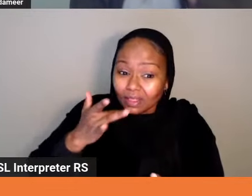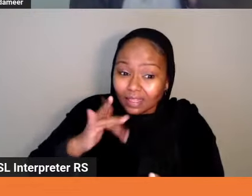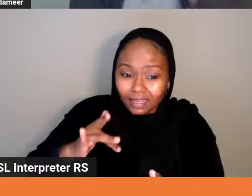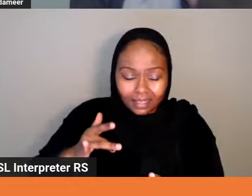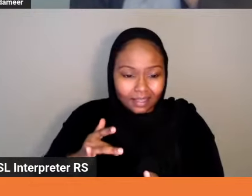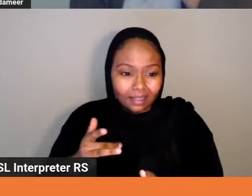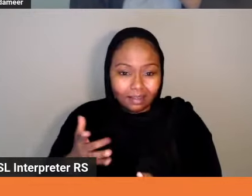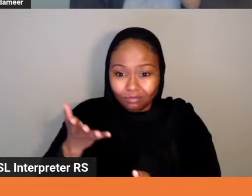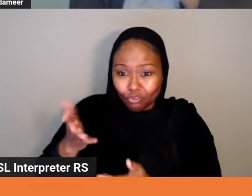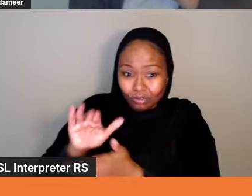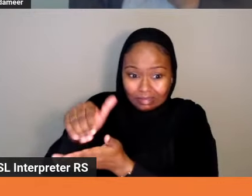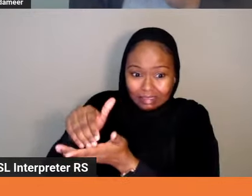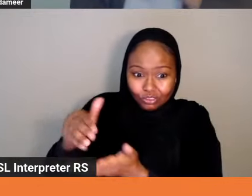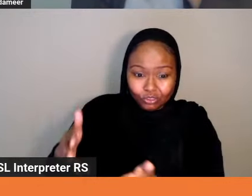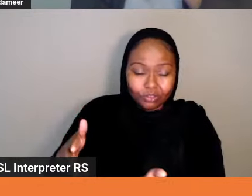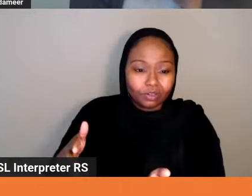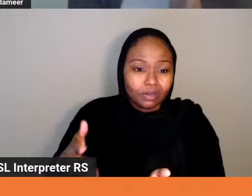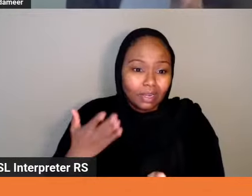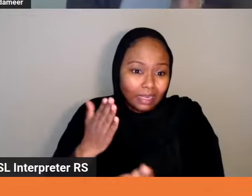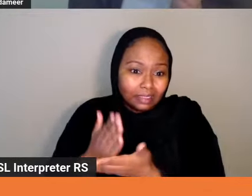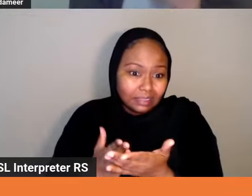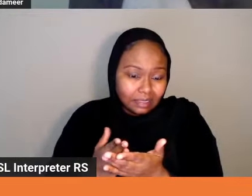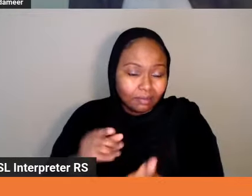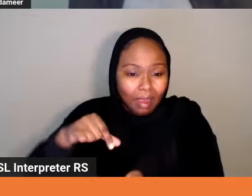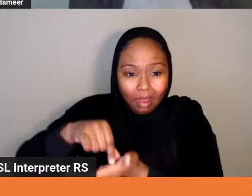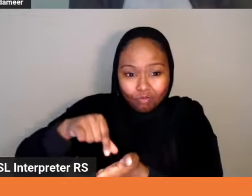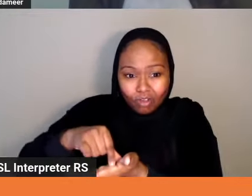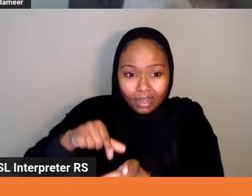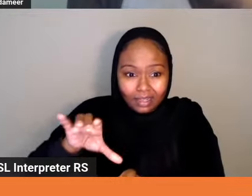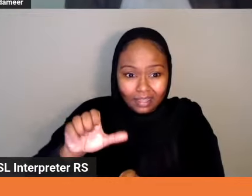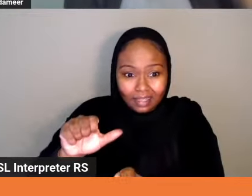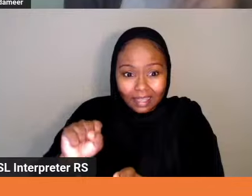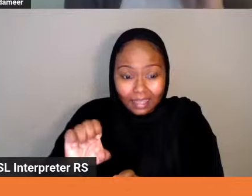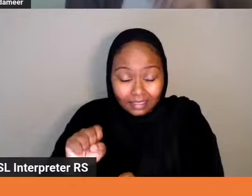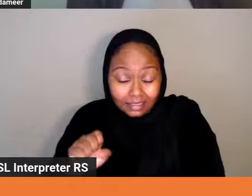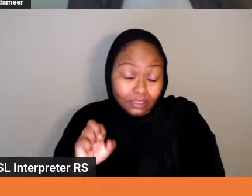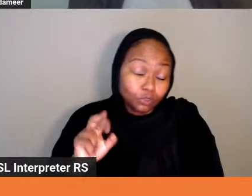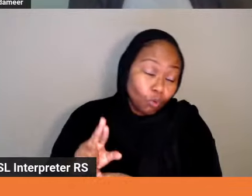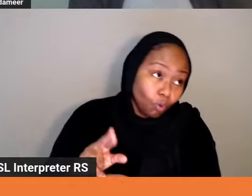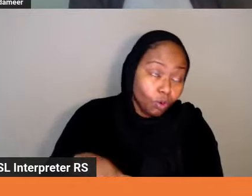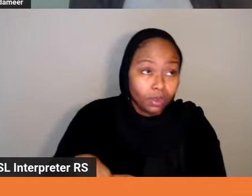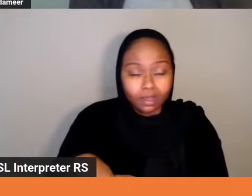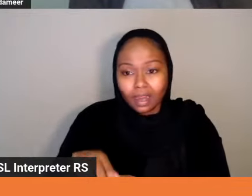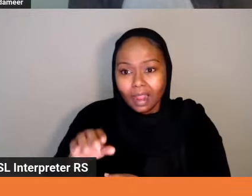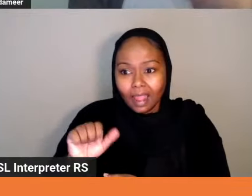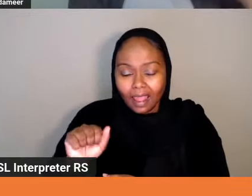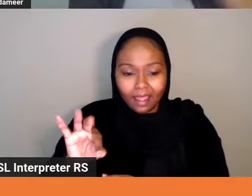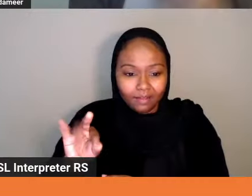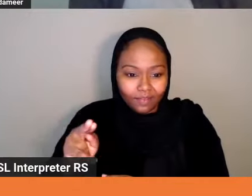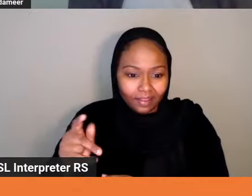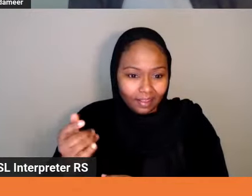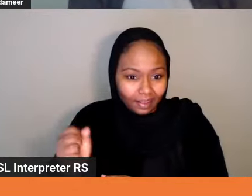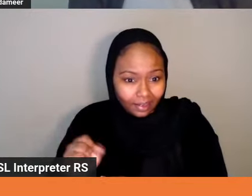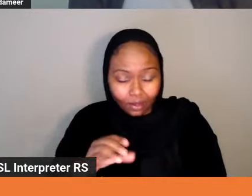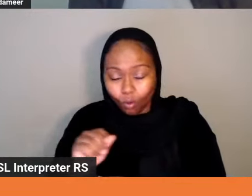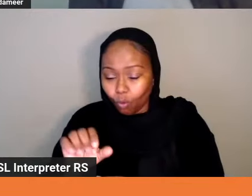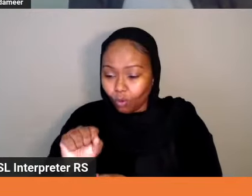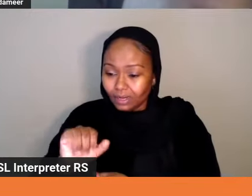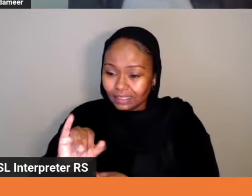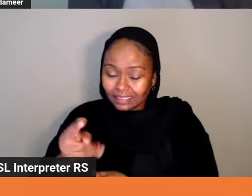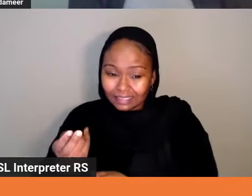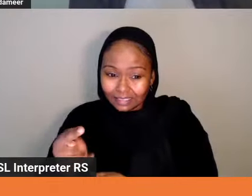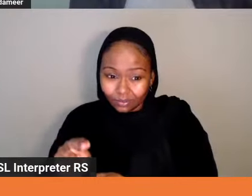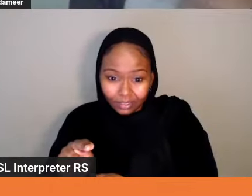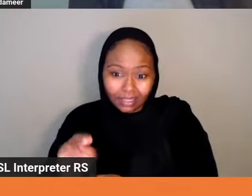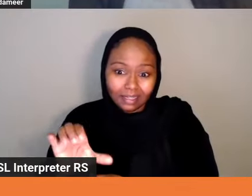lawyers, in some Iraqi cases or Afghani cases or even Syrian cases in the European